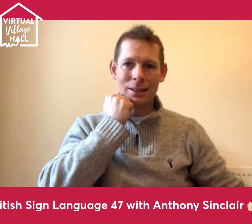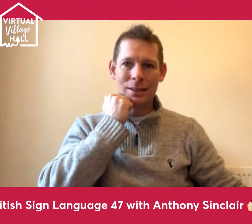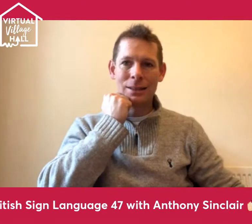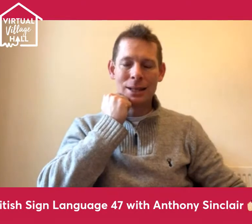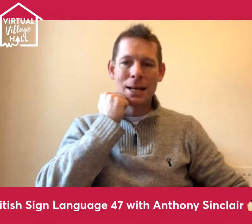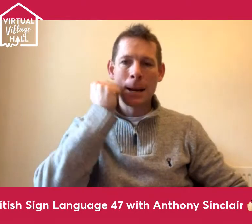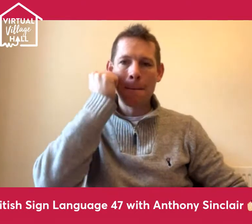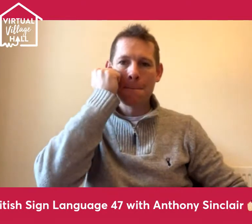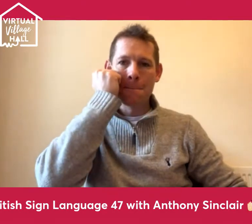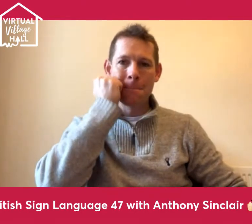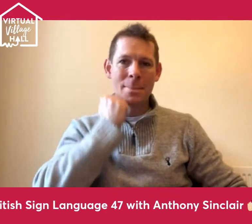Black.